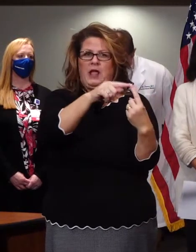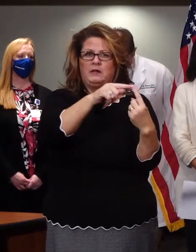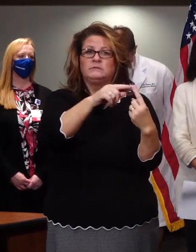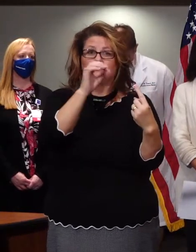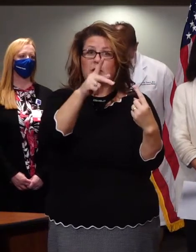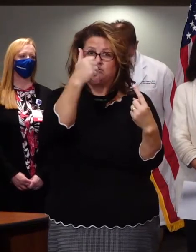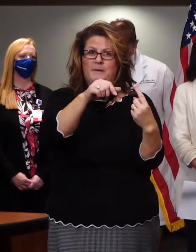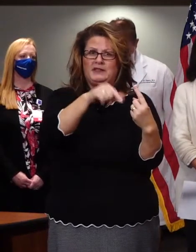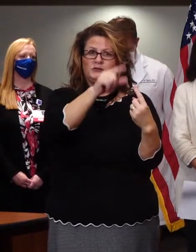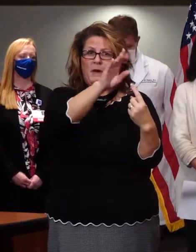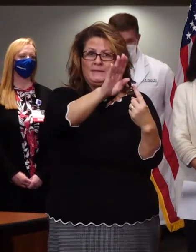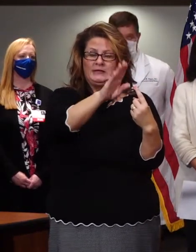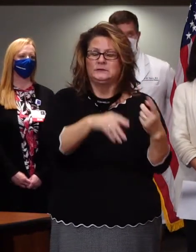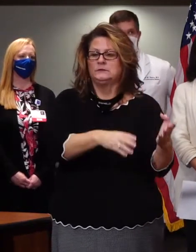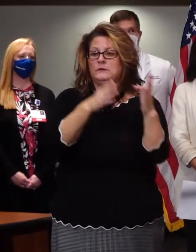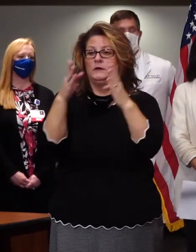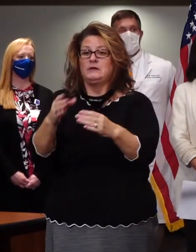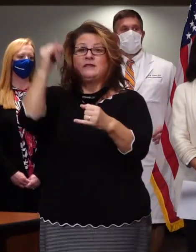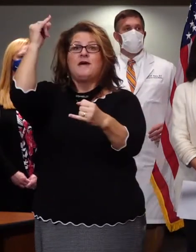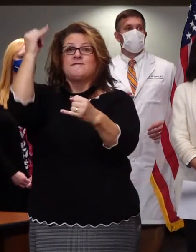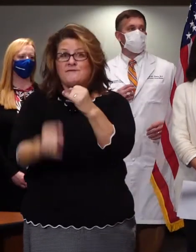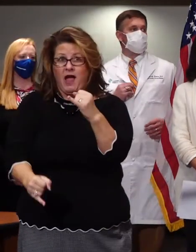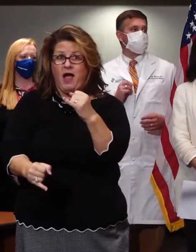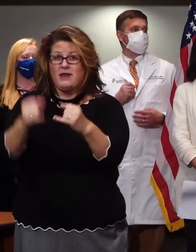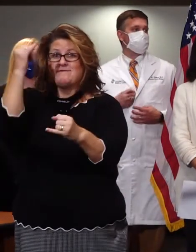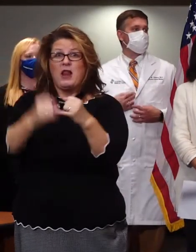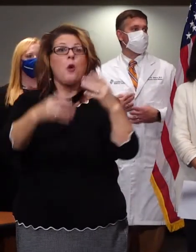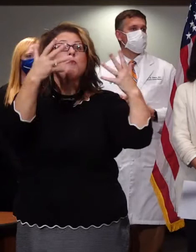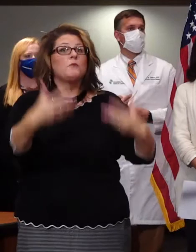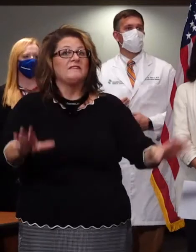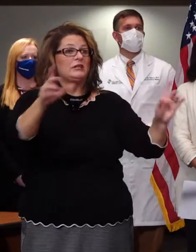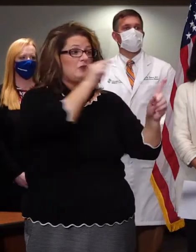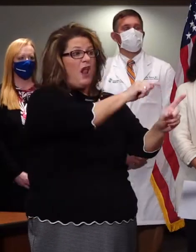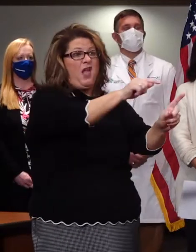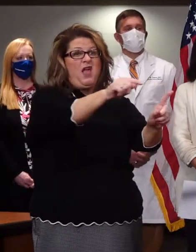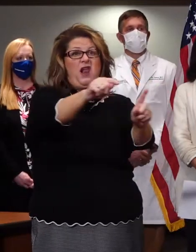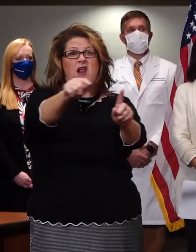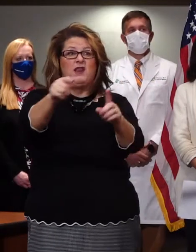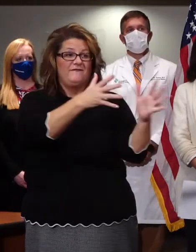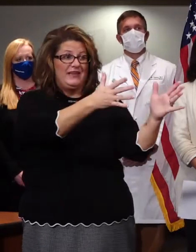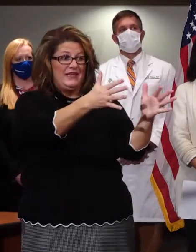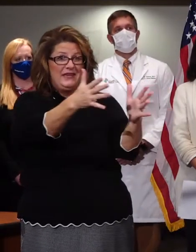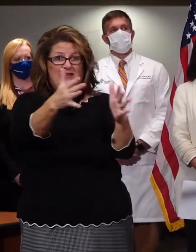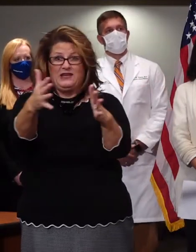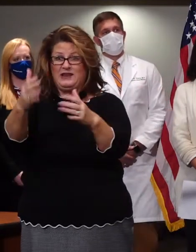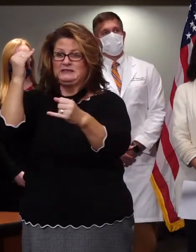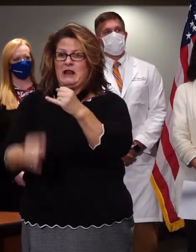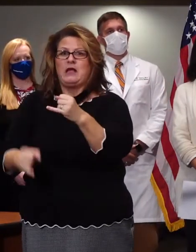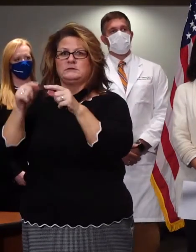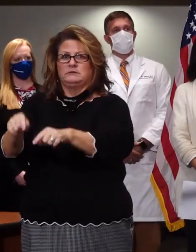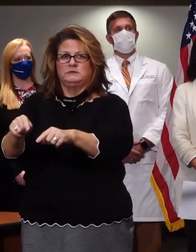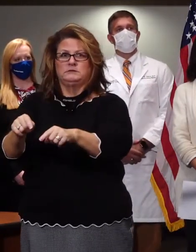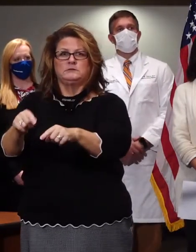phase will make the vaccine available to the entire population, which includes the vast